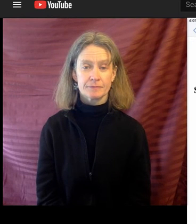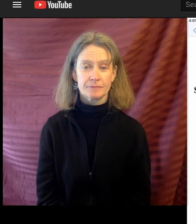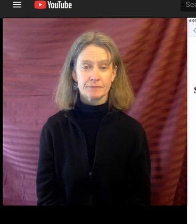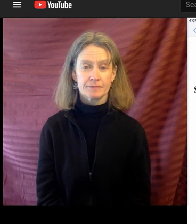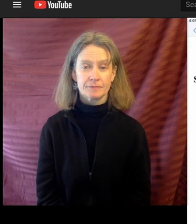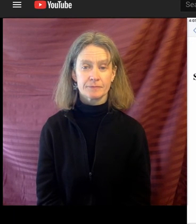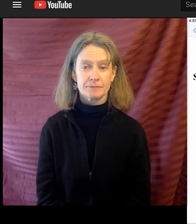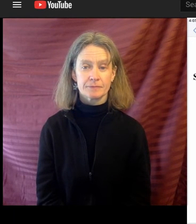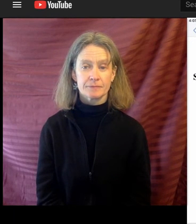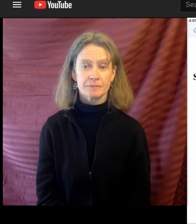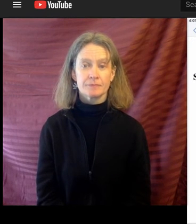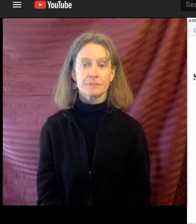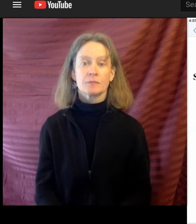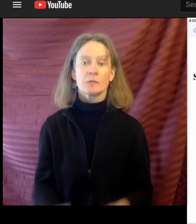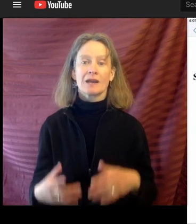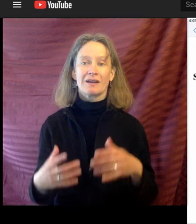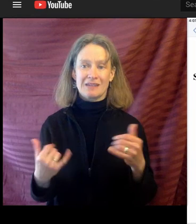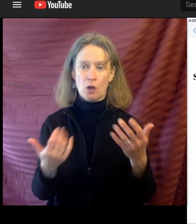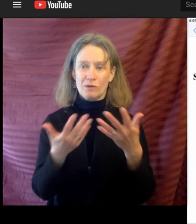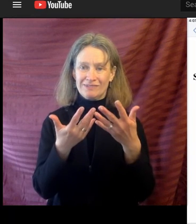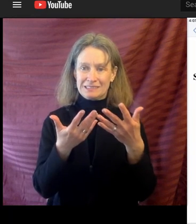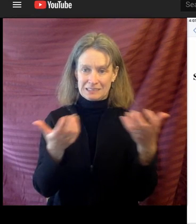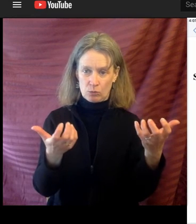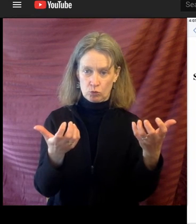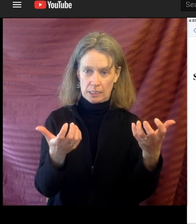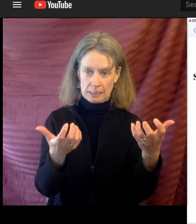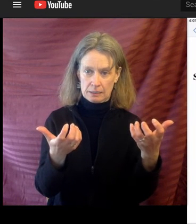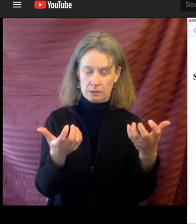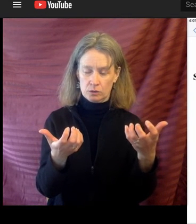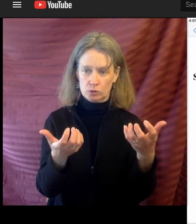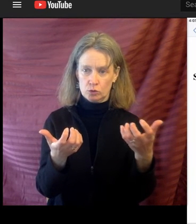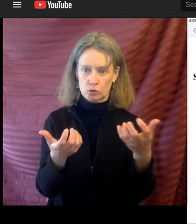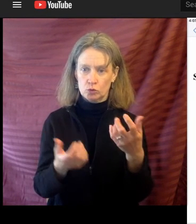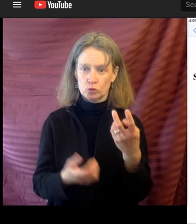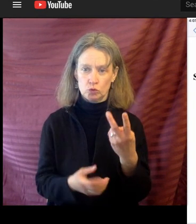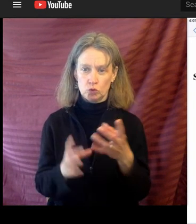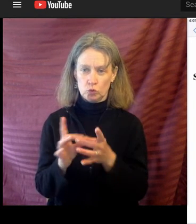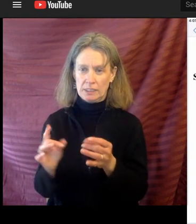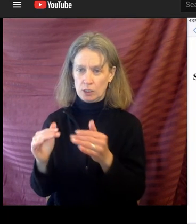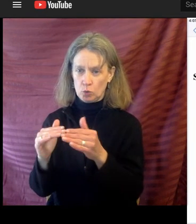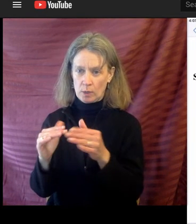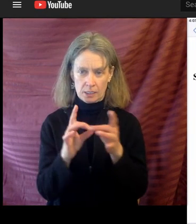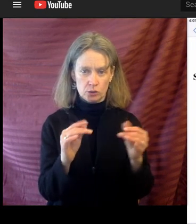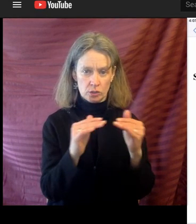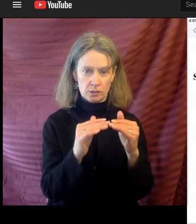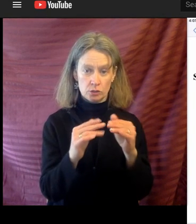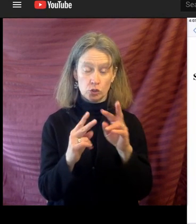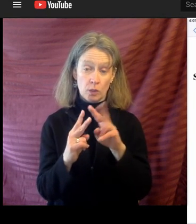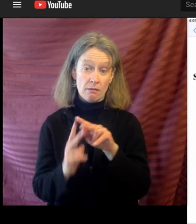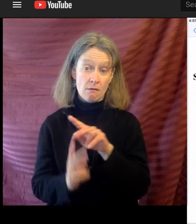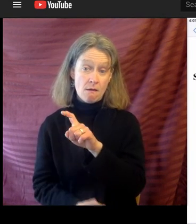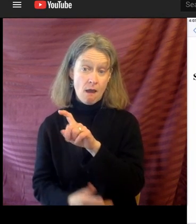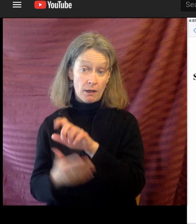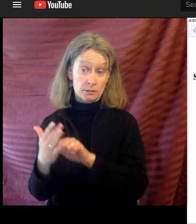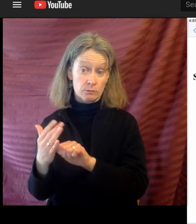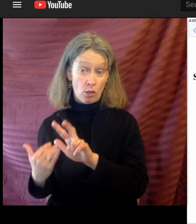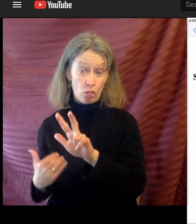So now we've separated into two equations. Either x minus 3 is